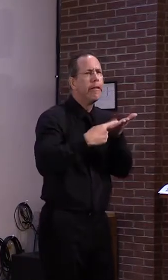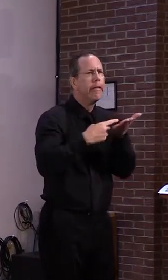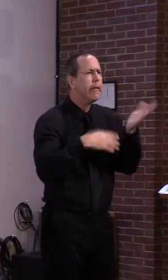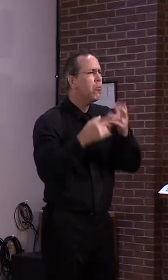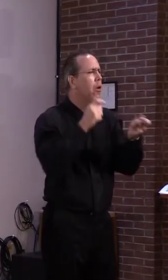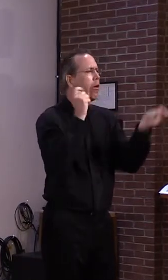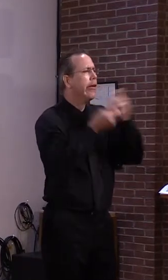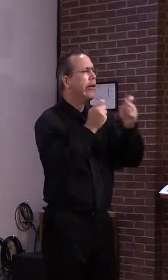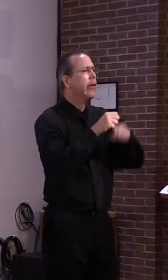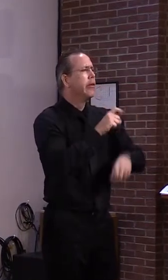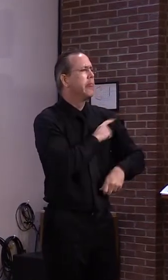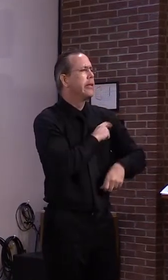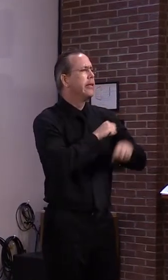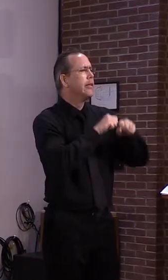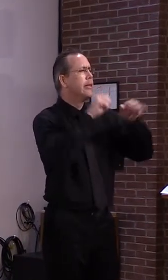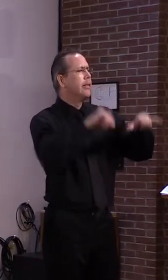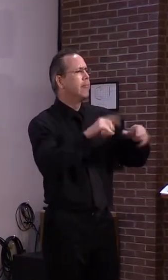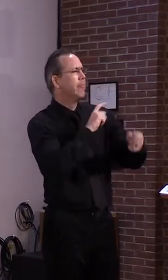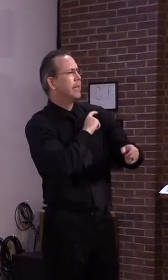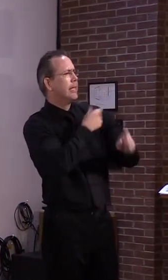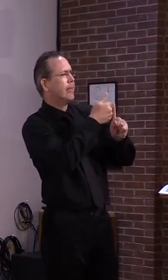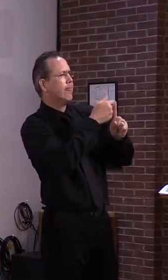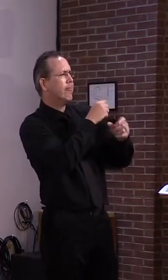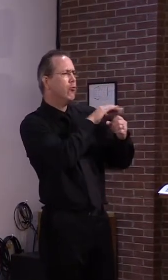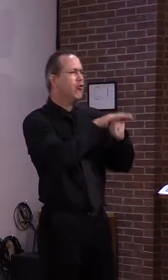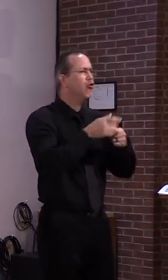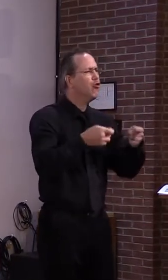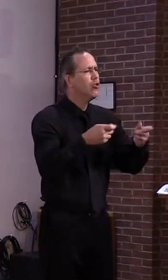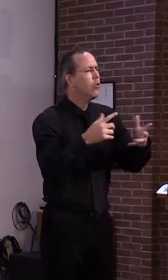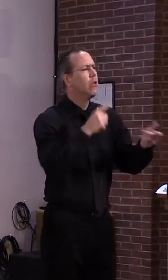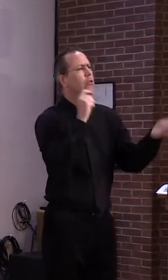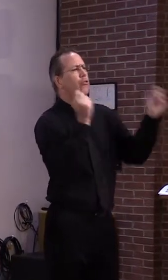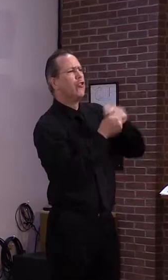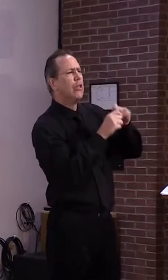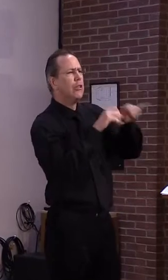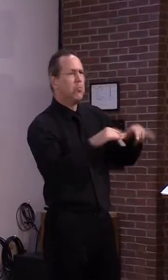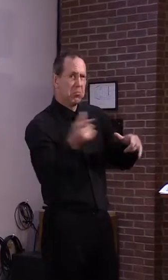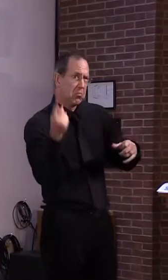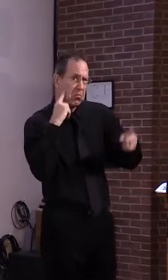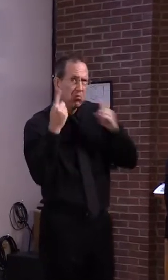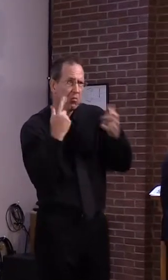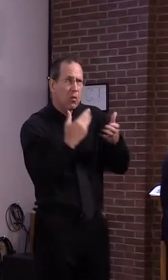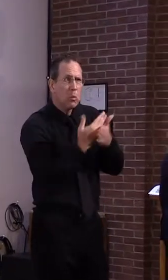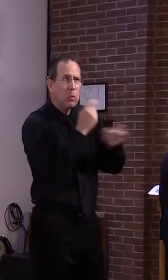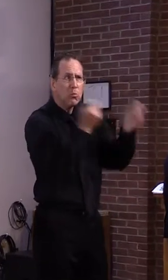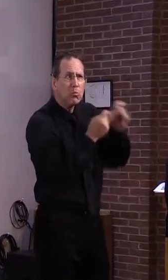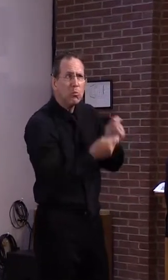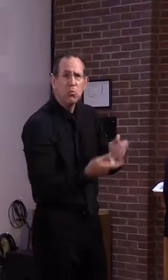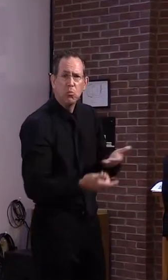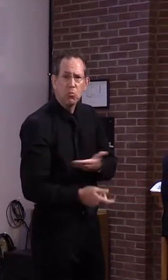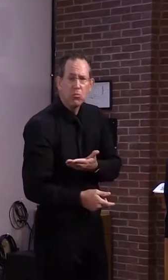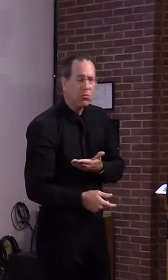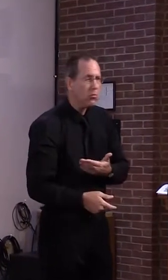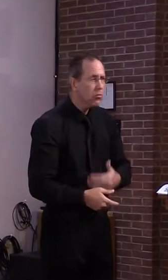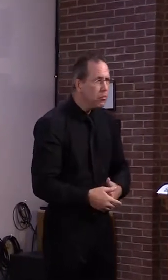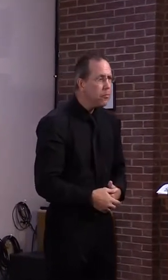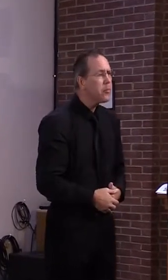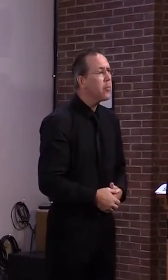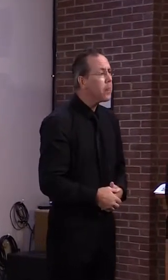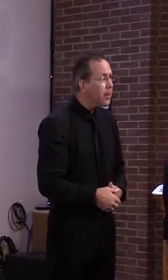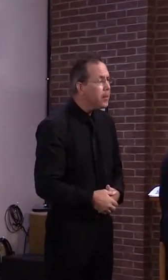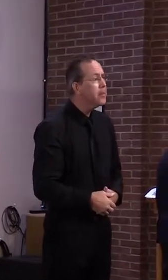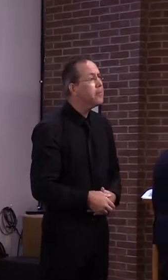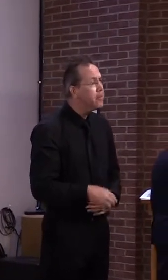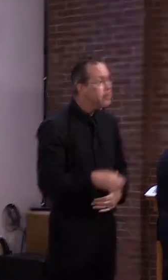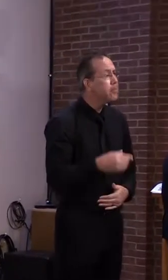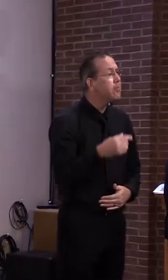recommendations at this point in time. We did ourselves. I signed an executive order and